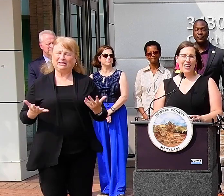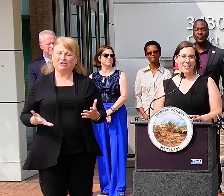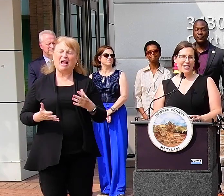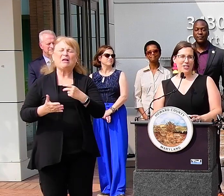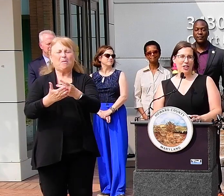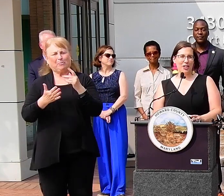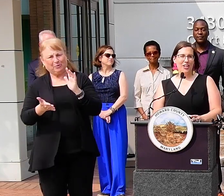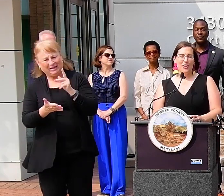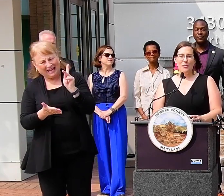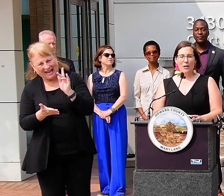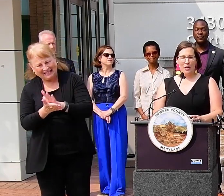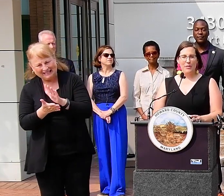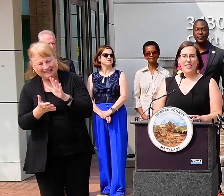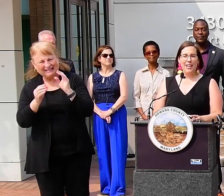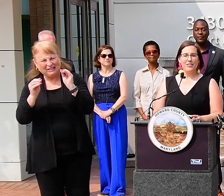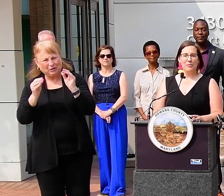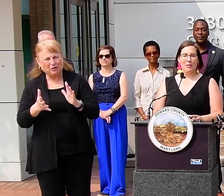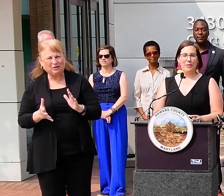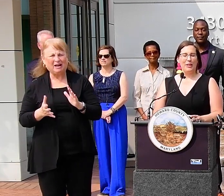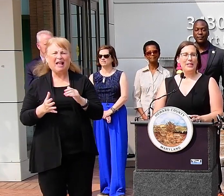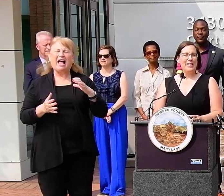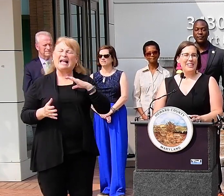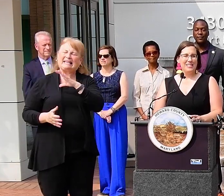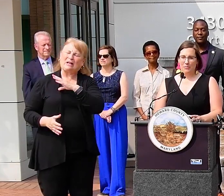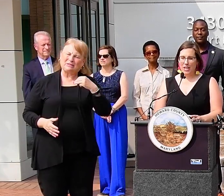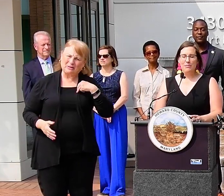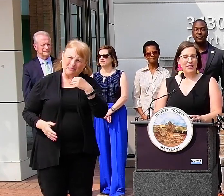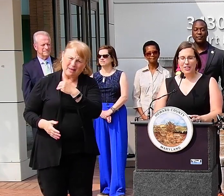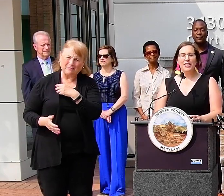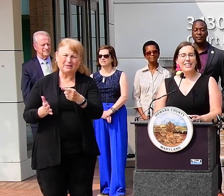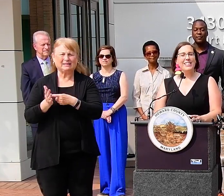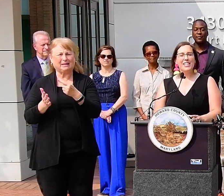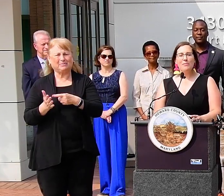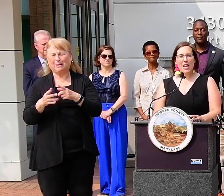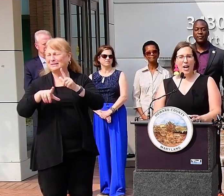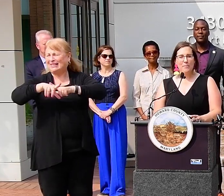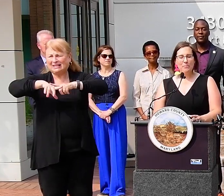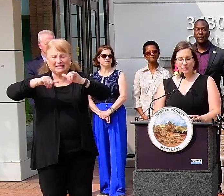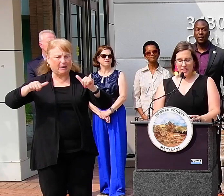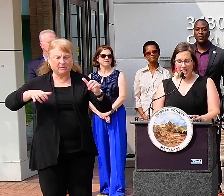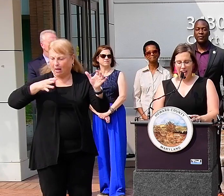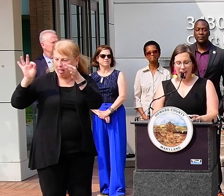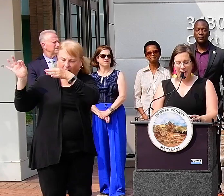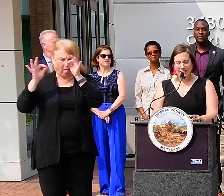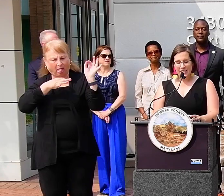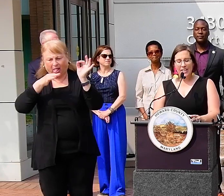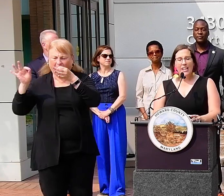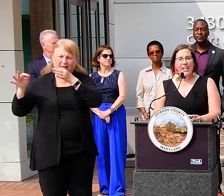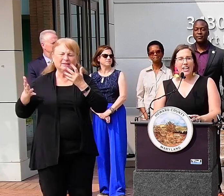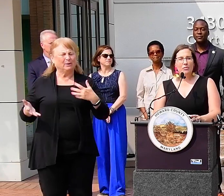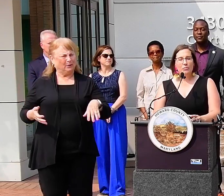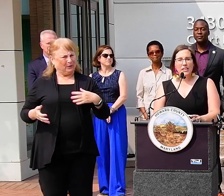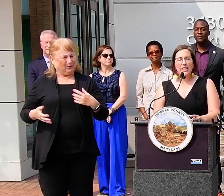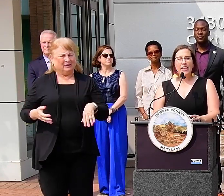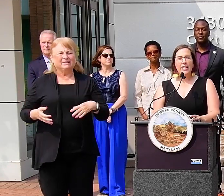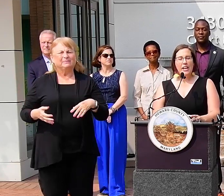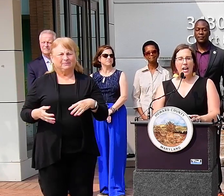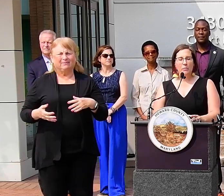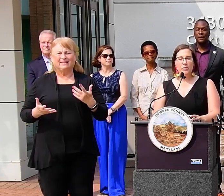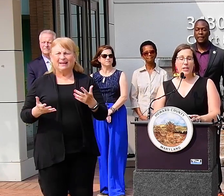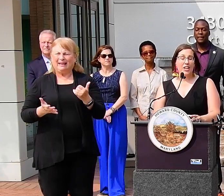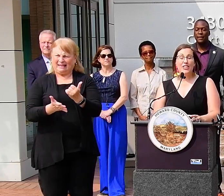and a pre-K teacher while being a council member, sometimes literally at the same time. And it